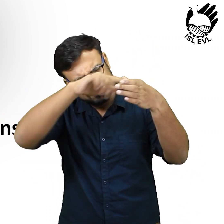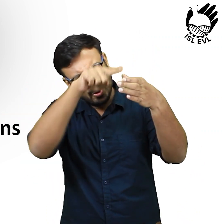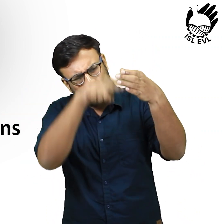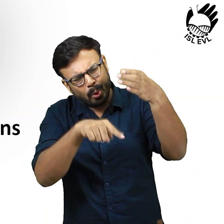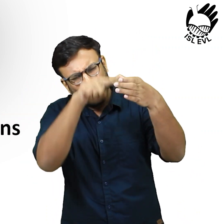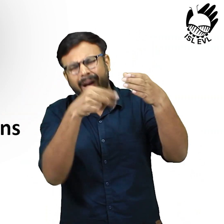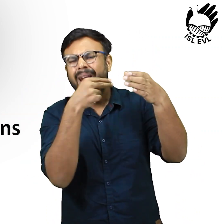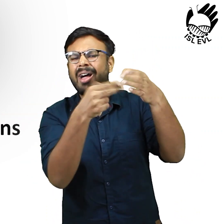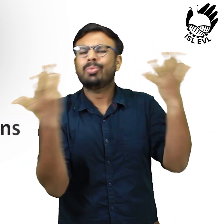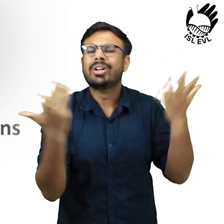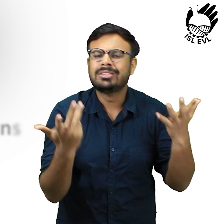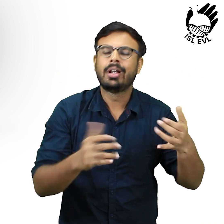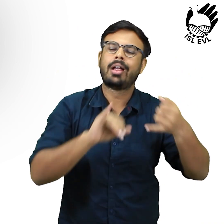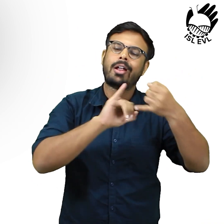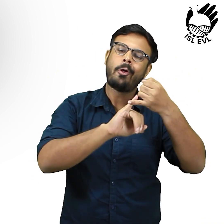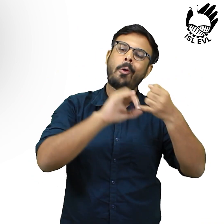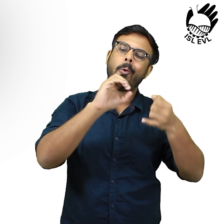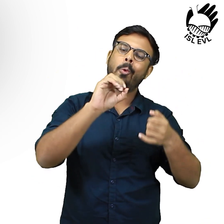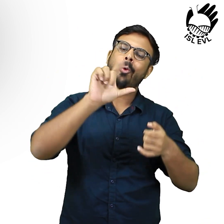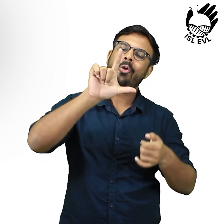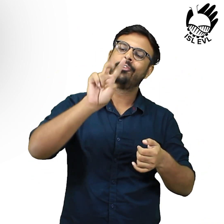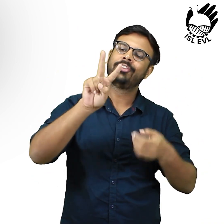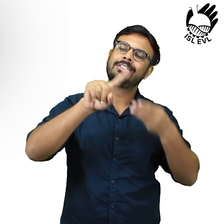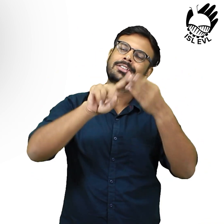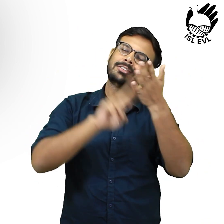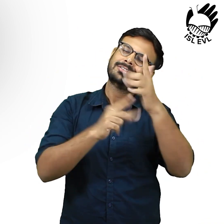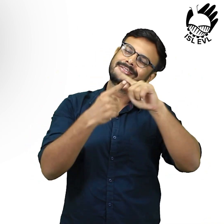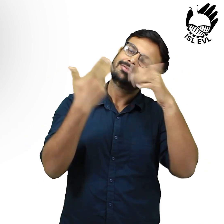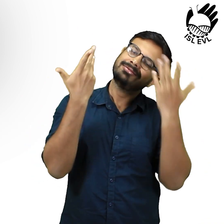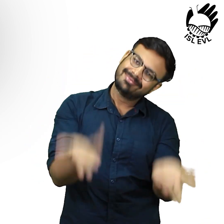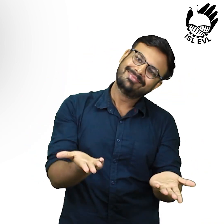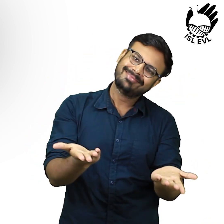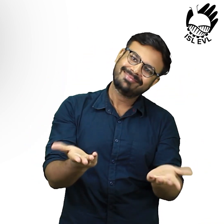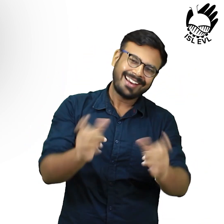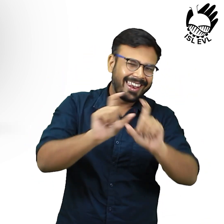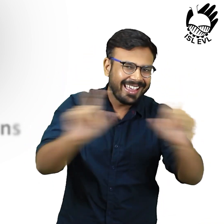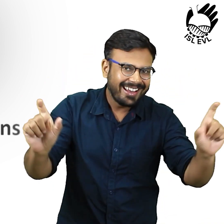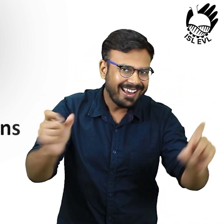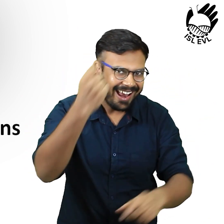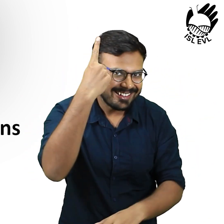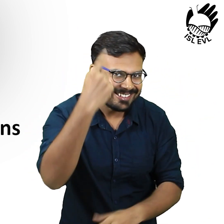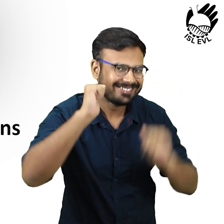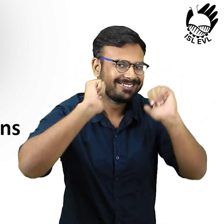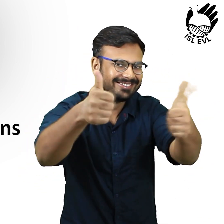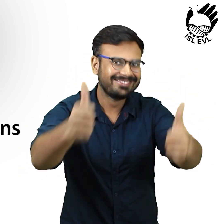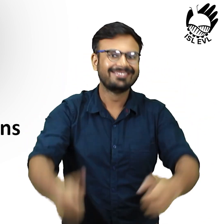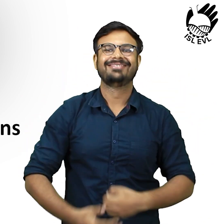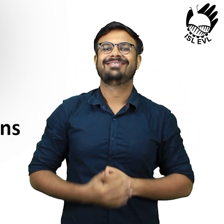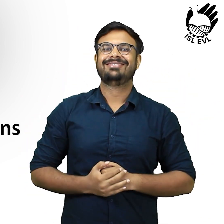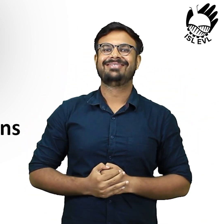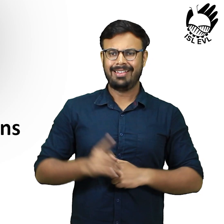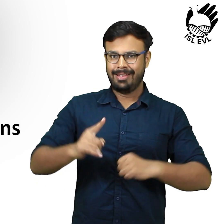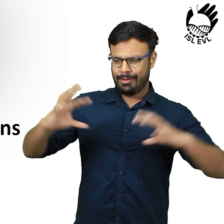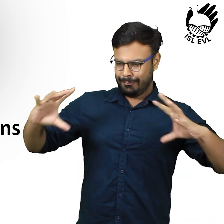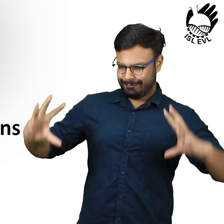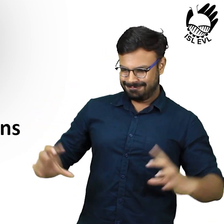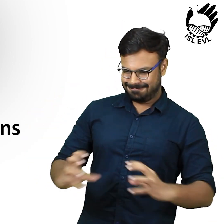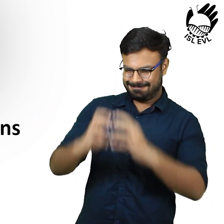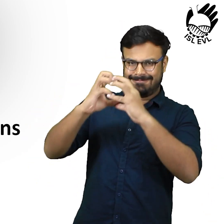In life, most of such examples can be seen in aqueous solutions. or solutions